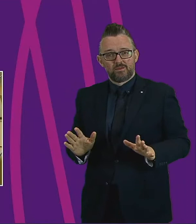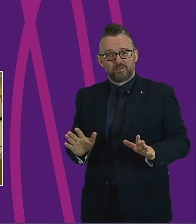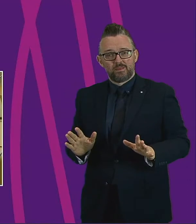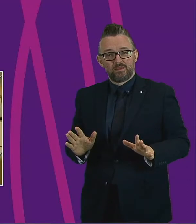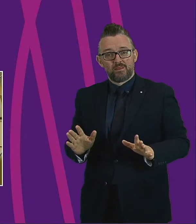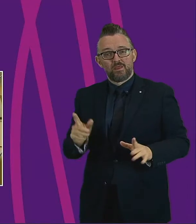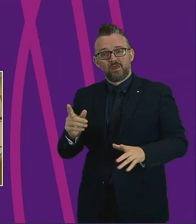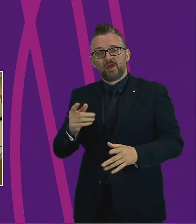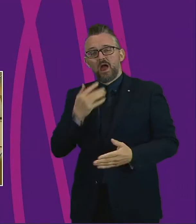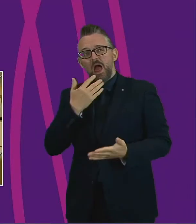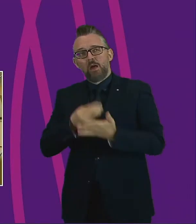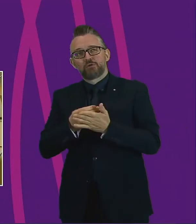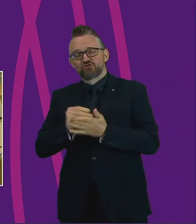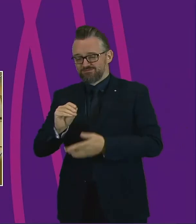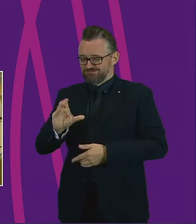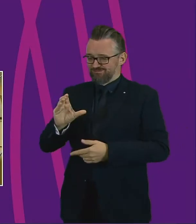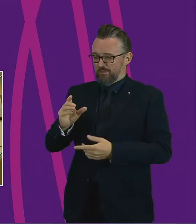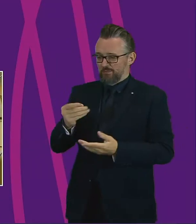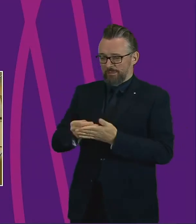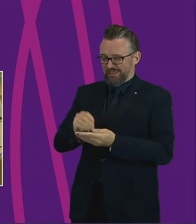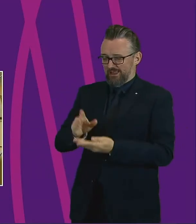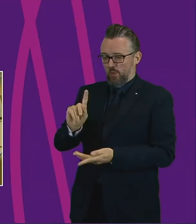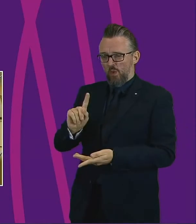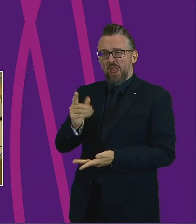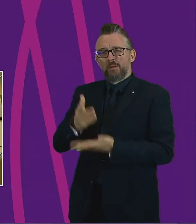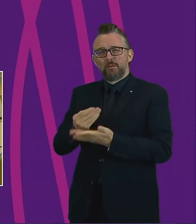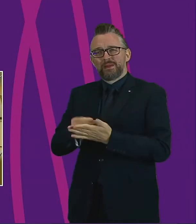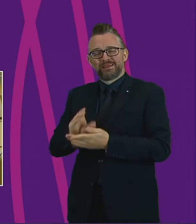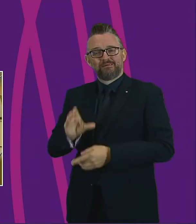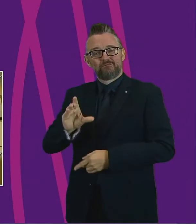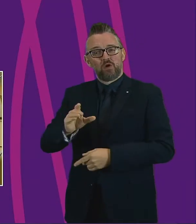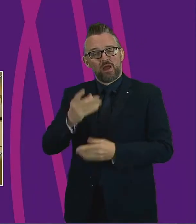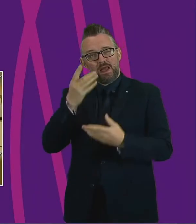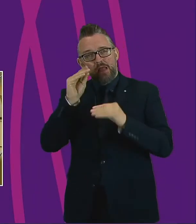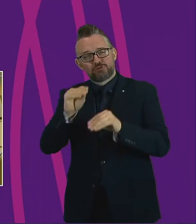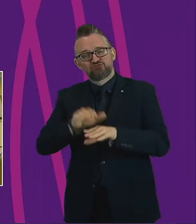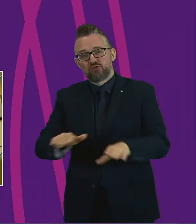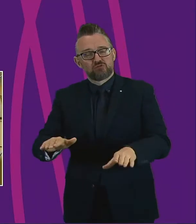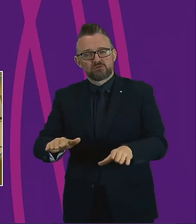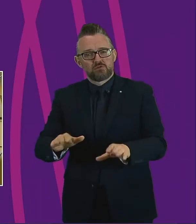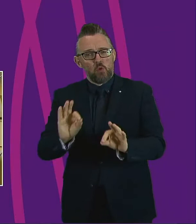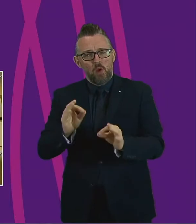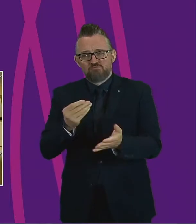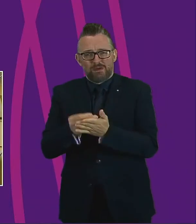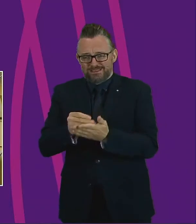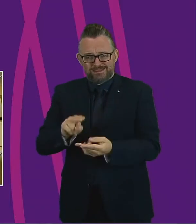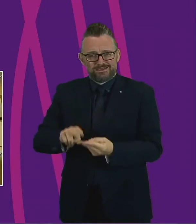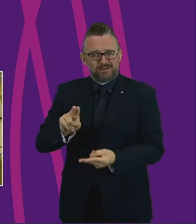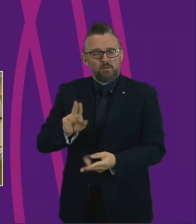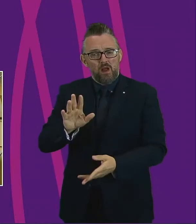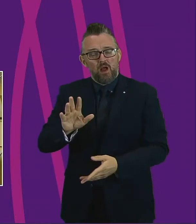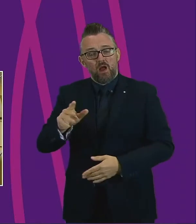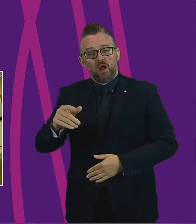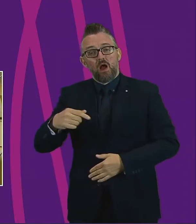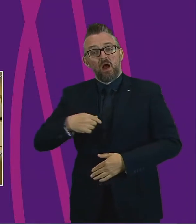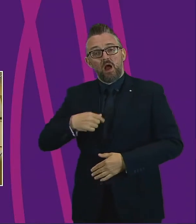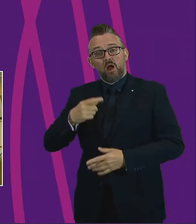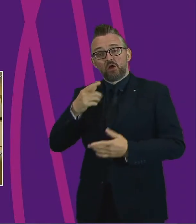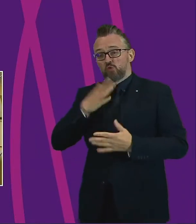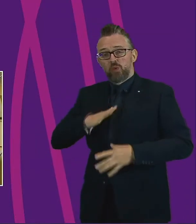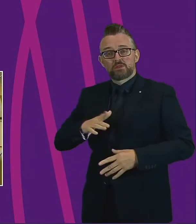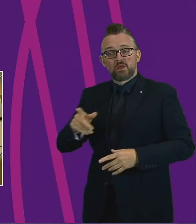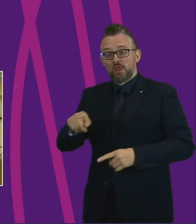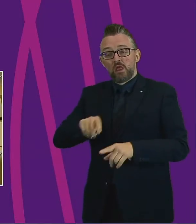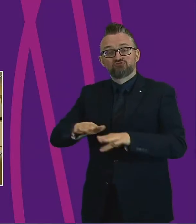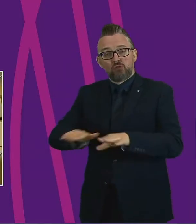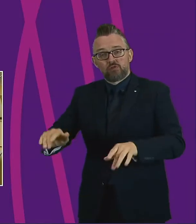price tag on the education of children, but equally I will not act recklessly to put the lives of